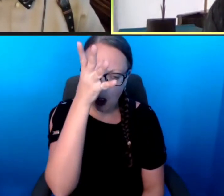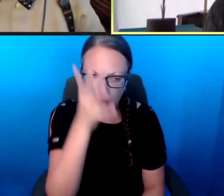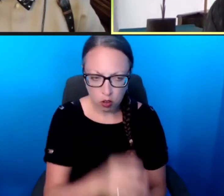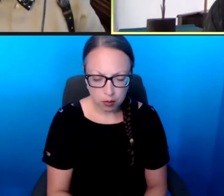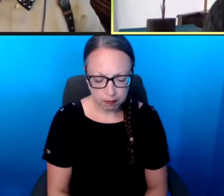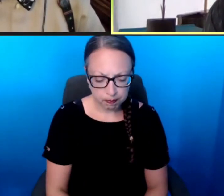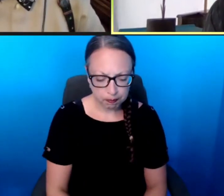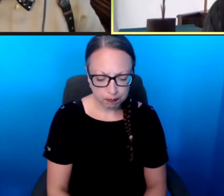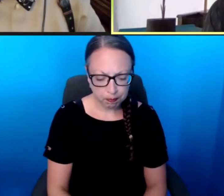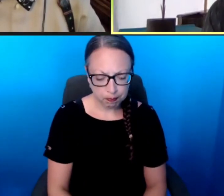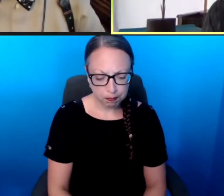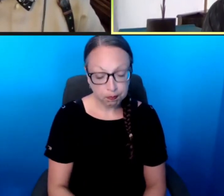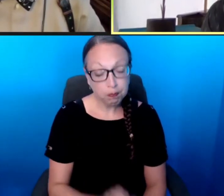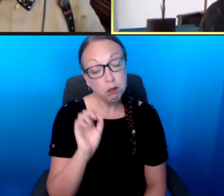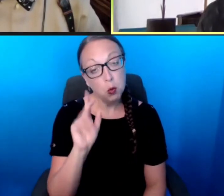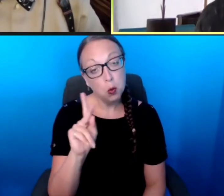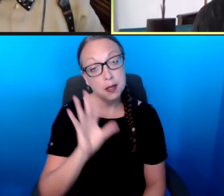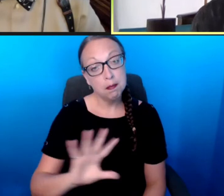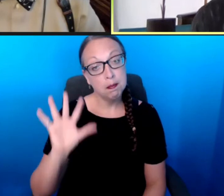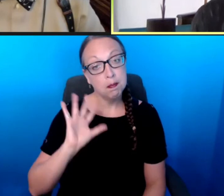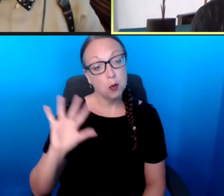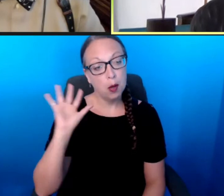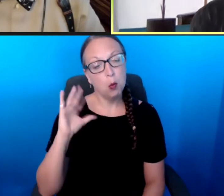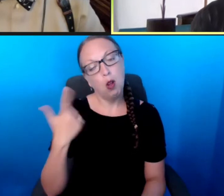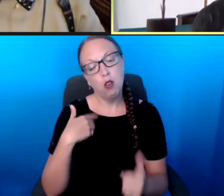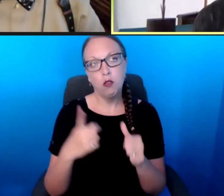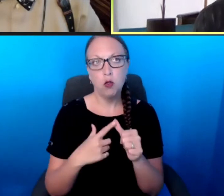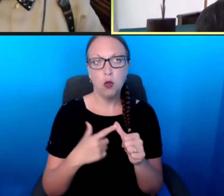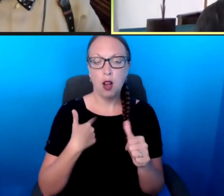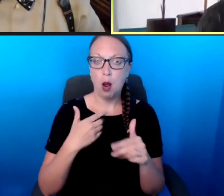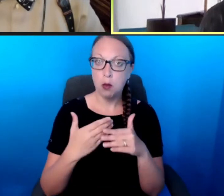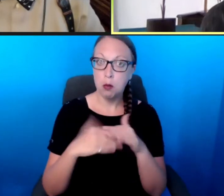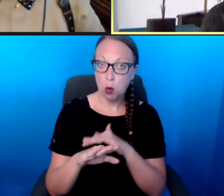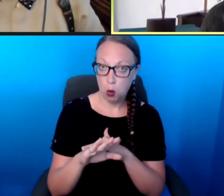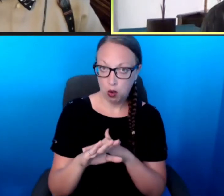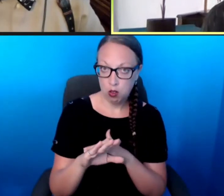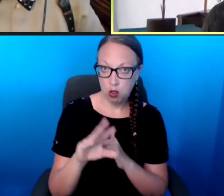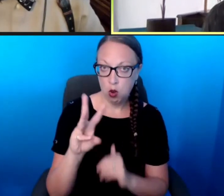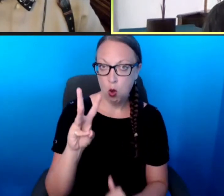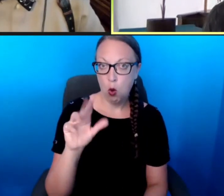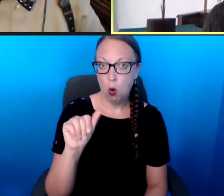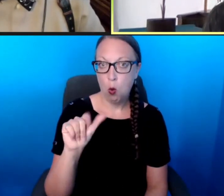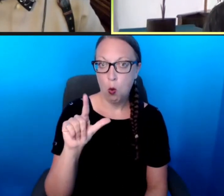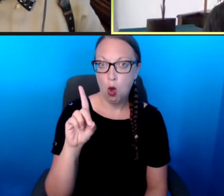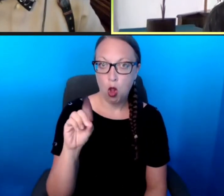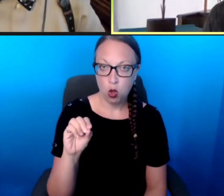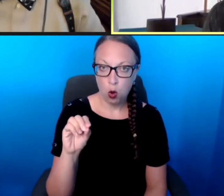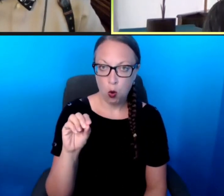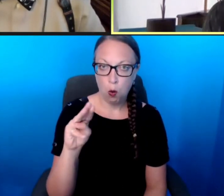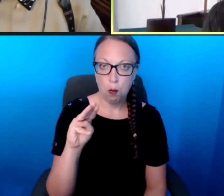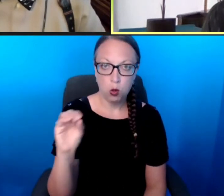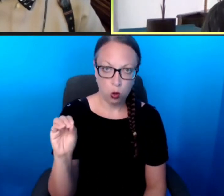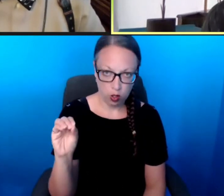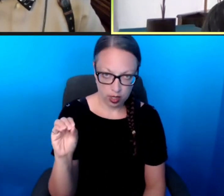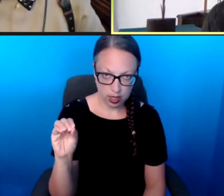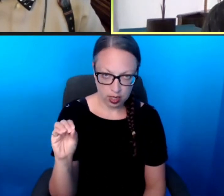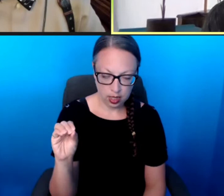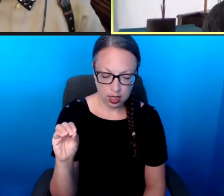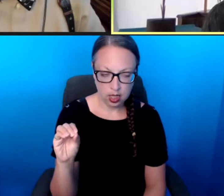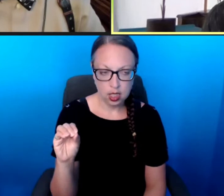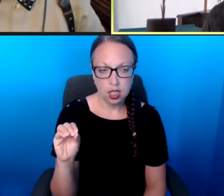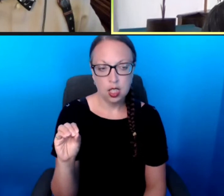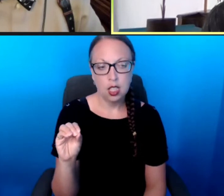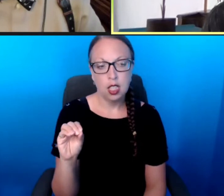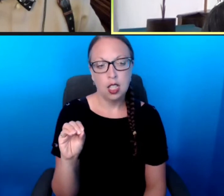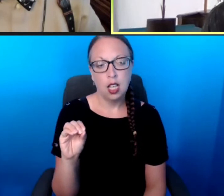Okay, this goes back. First I was born in Waldo, Missouri, in a fourth